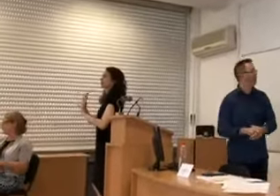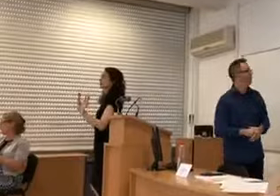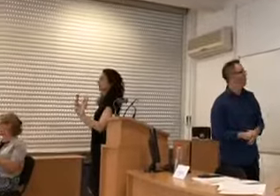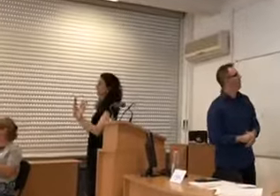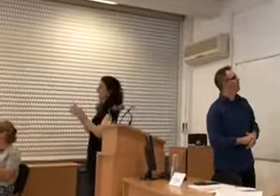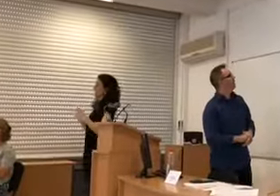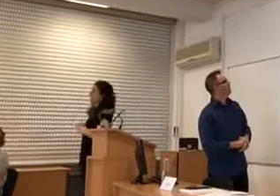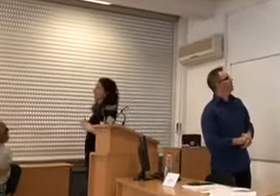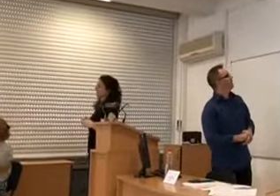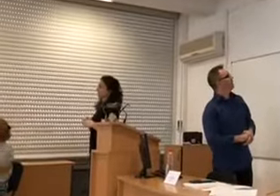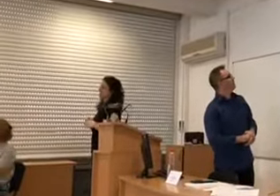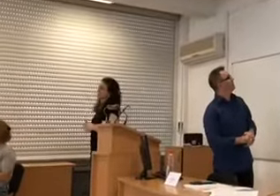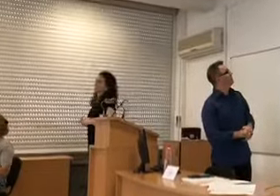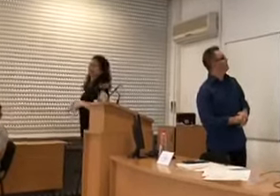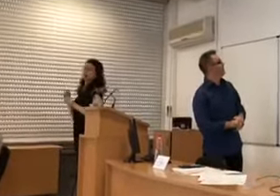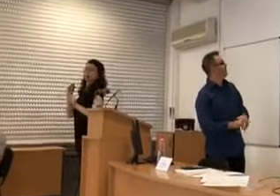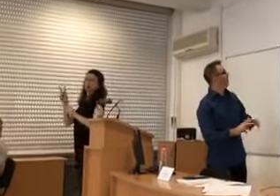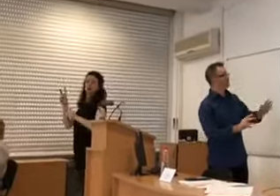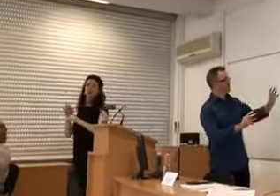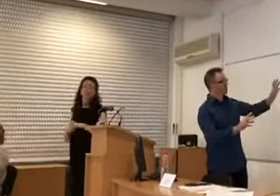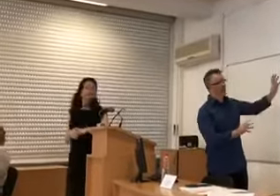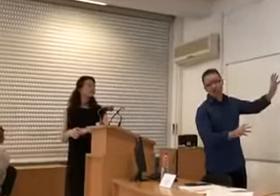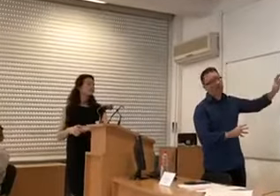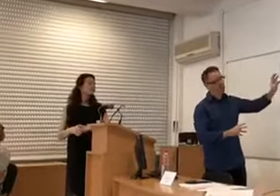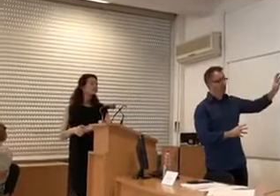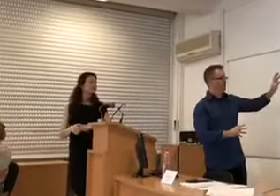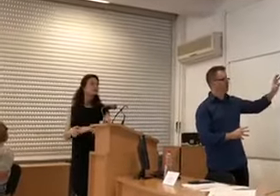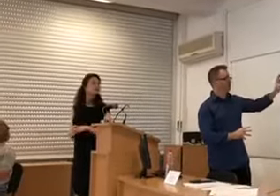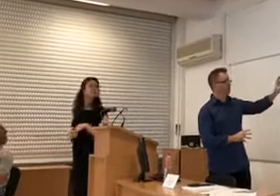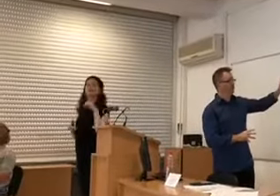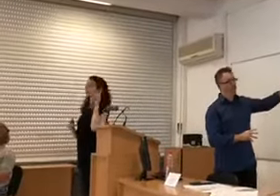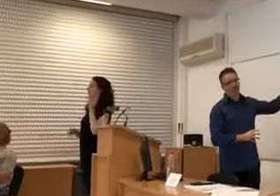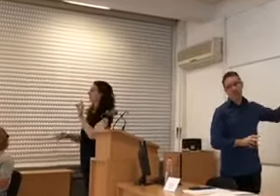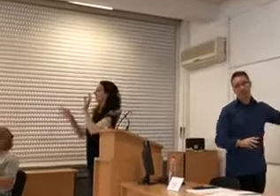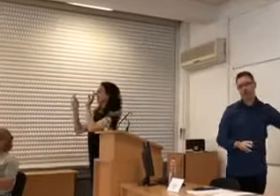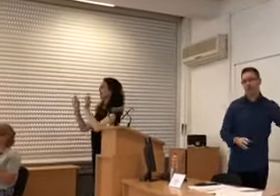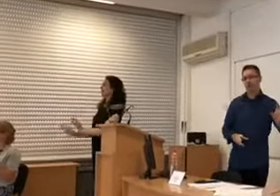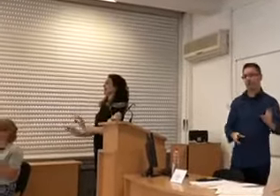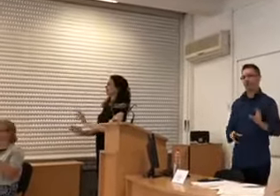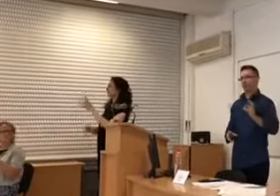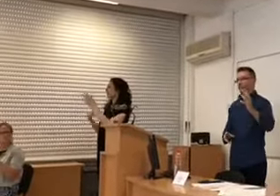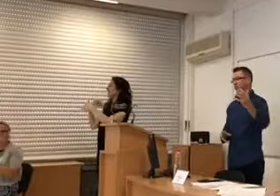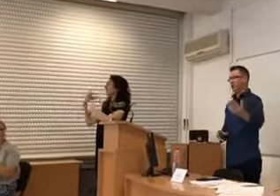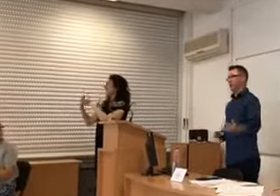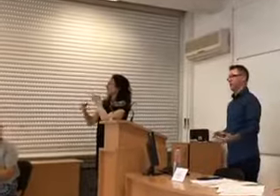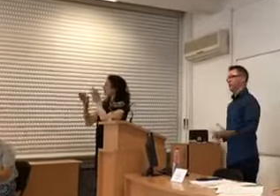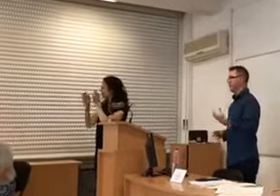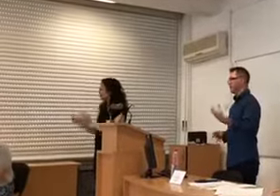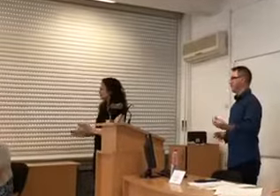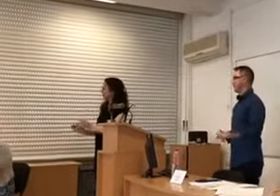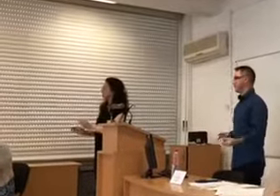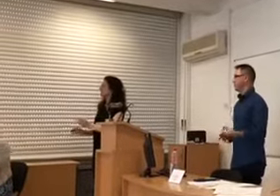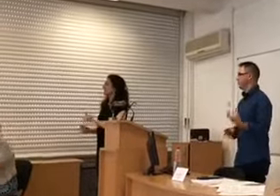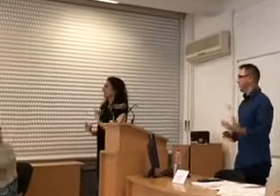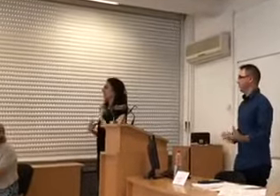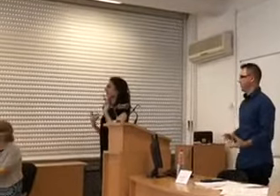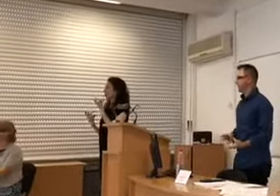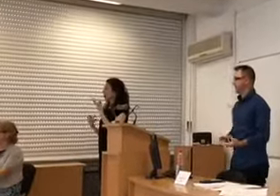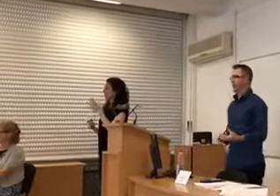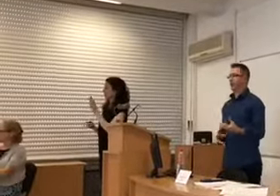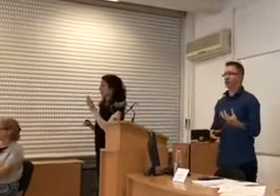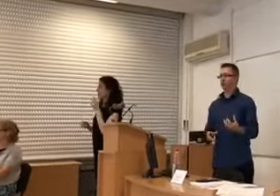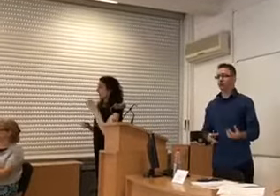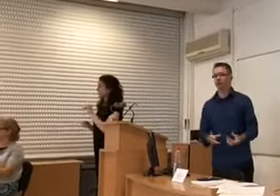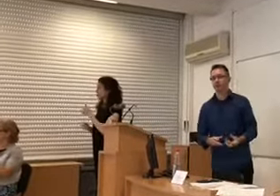monetized. Okay, now this is the classic. So probably for many people, when we say learning session on the